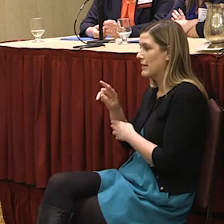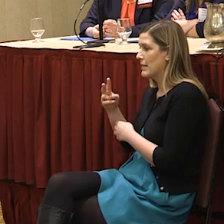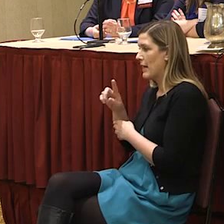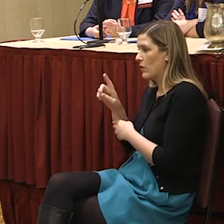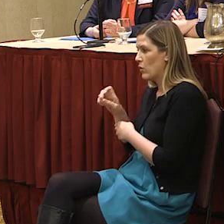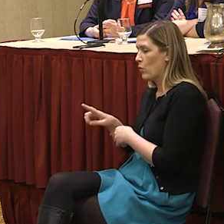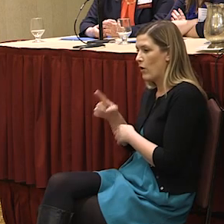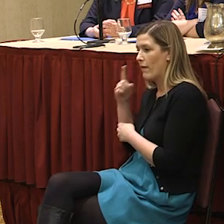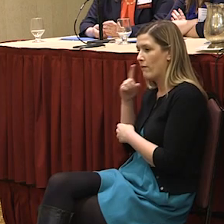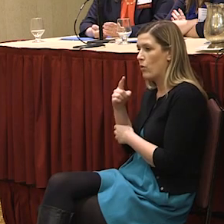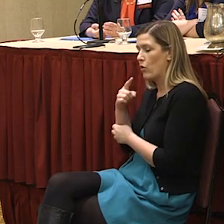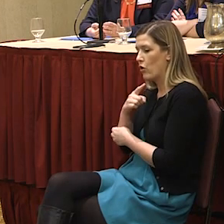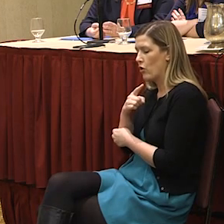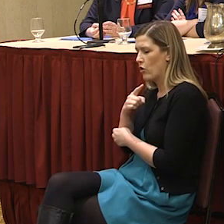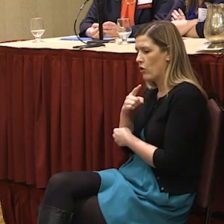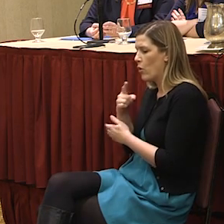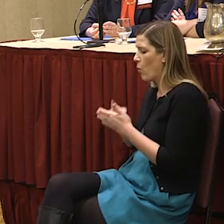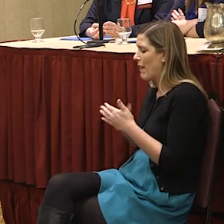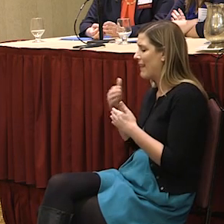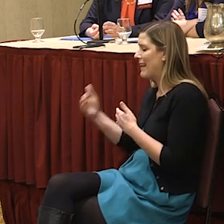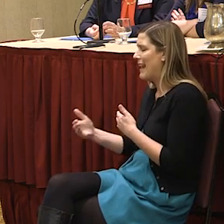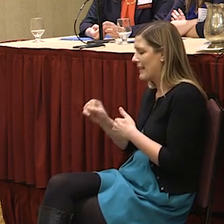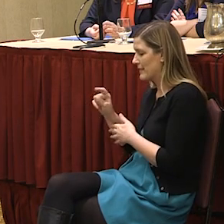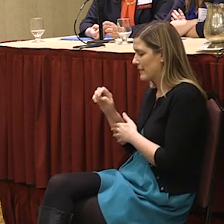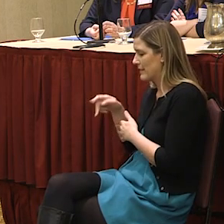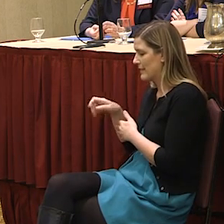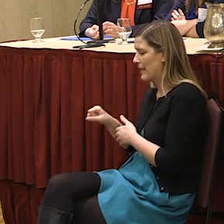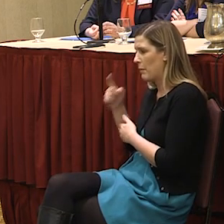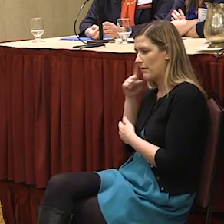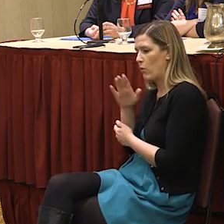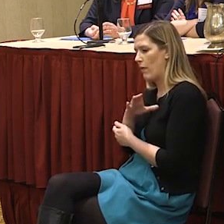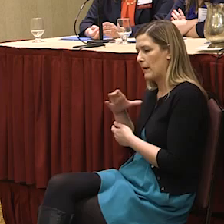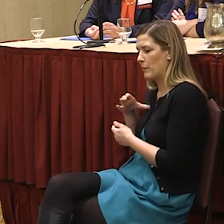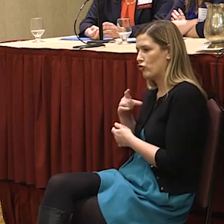Ms. Rawlings. What are the next steps for the commission?